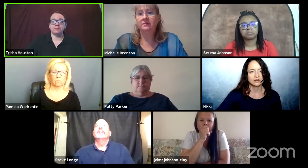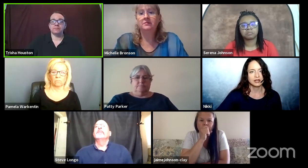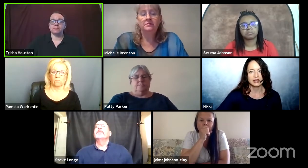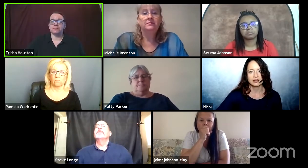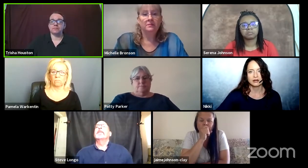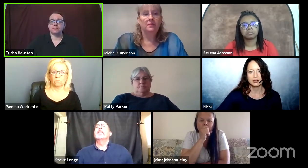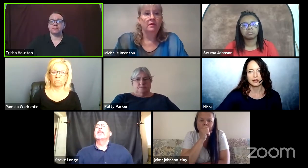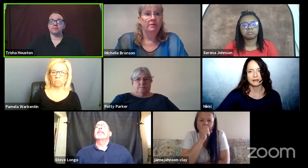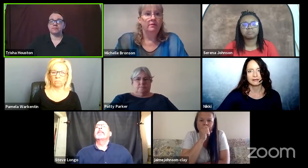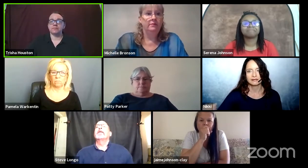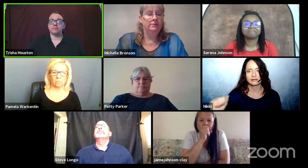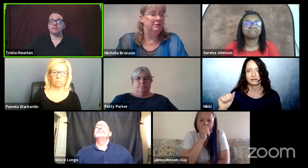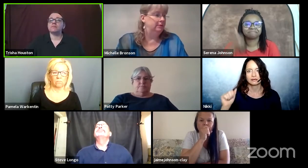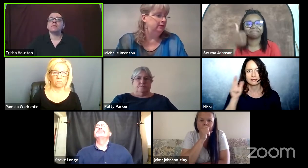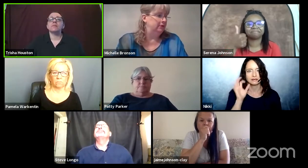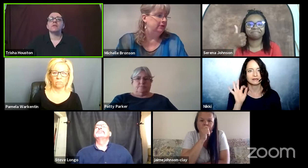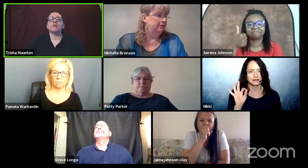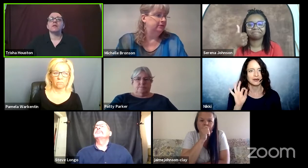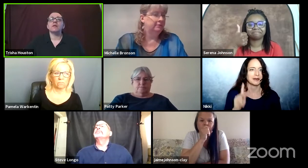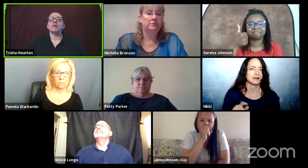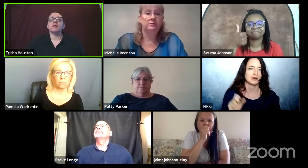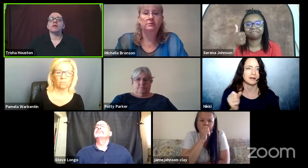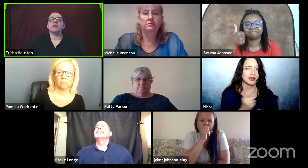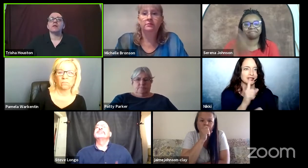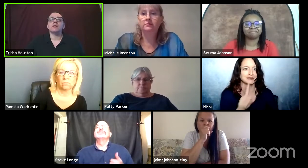Serena, can you hear me? Okay, so I'll make sure.